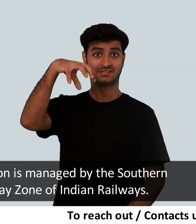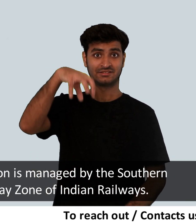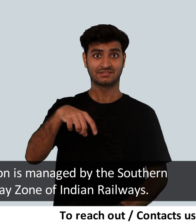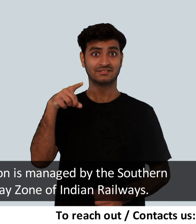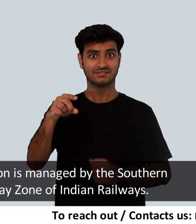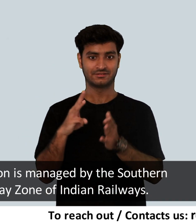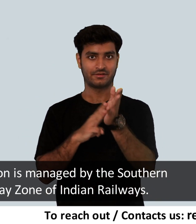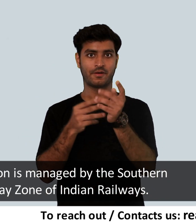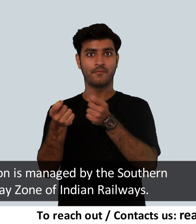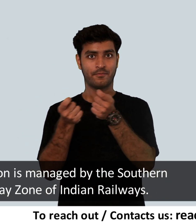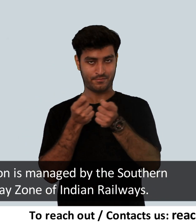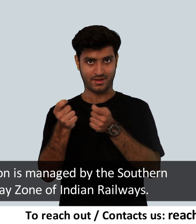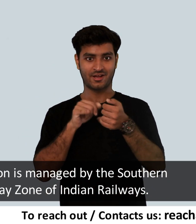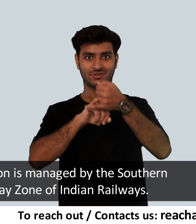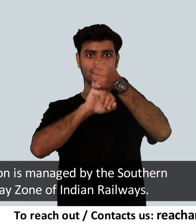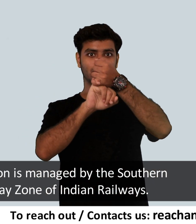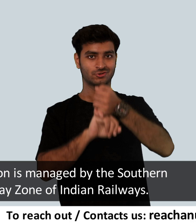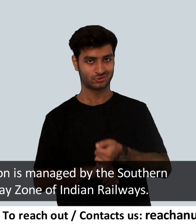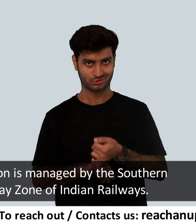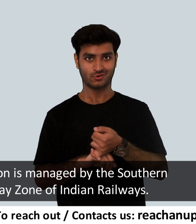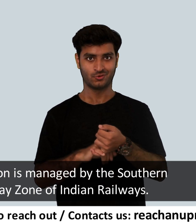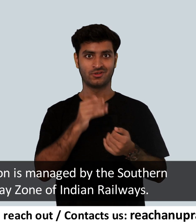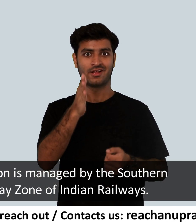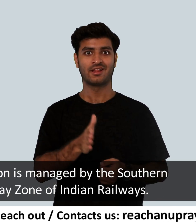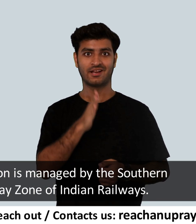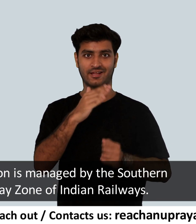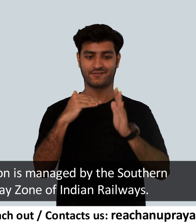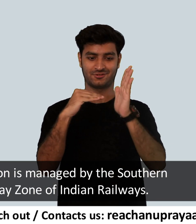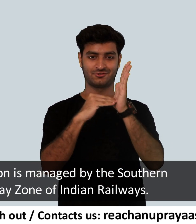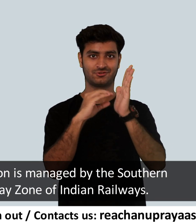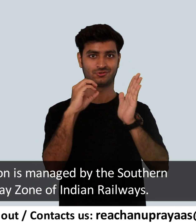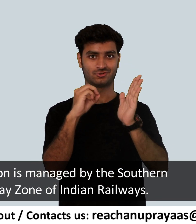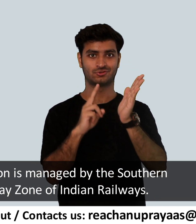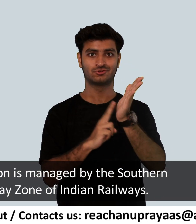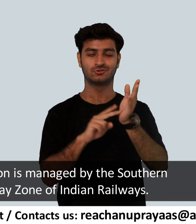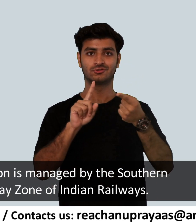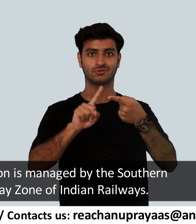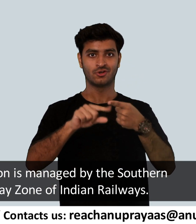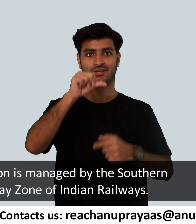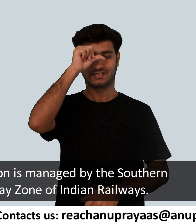This station is managed by the Southern Railway Zone of Indian Railways.